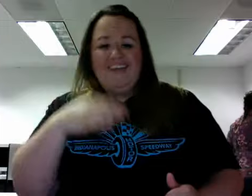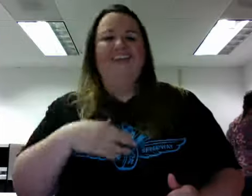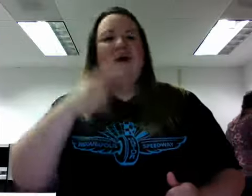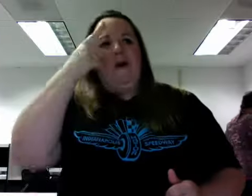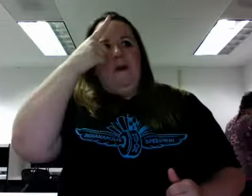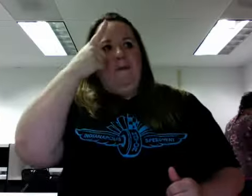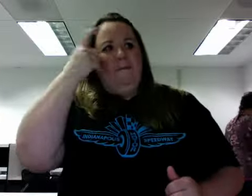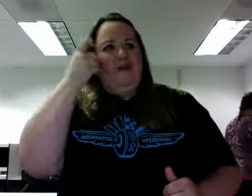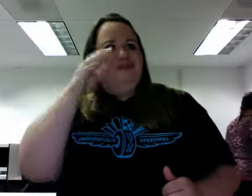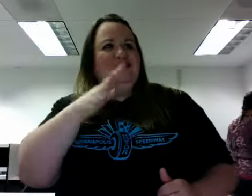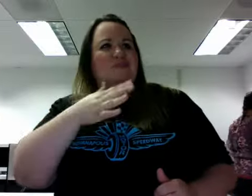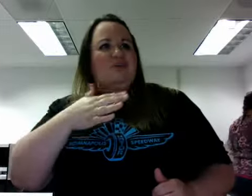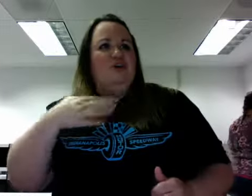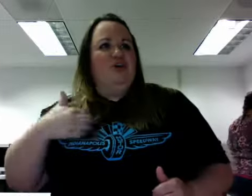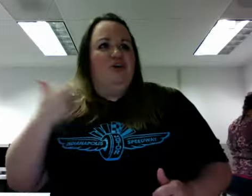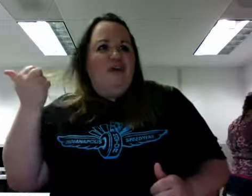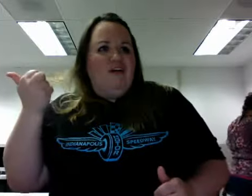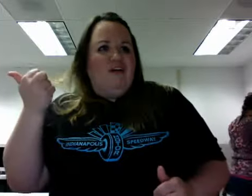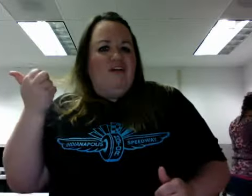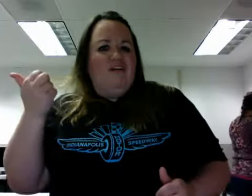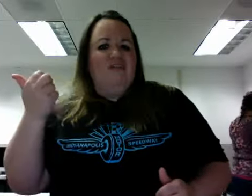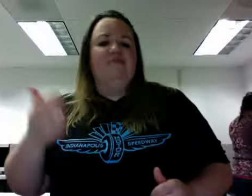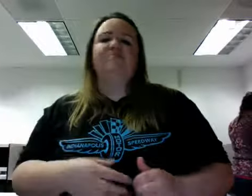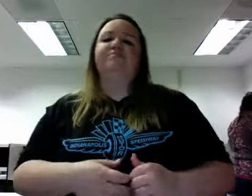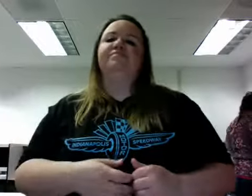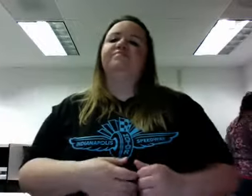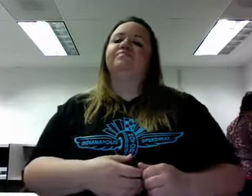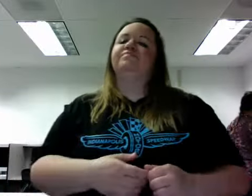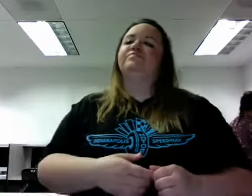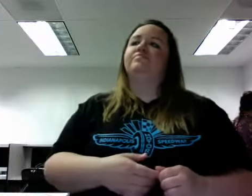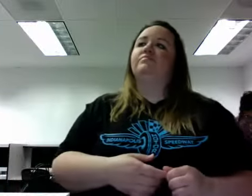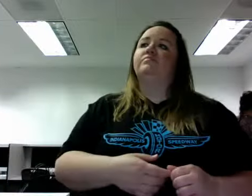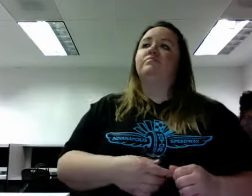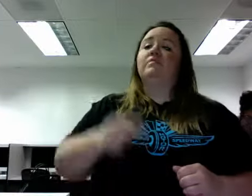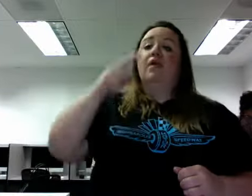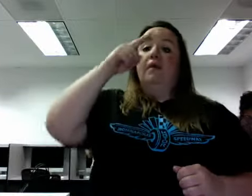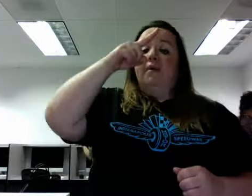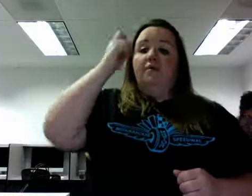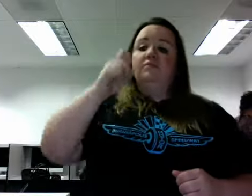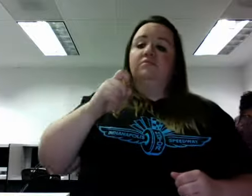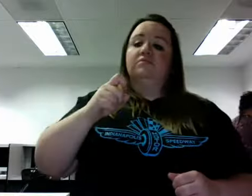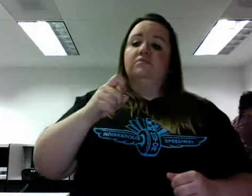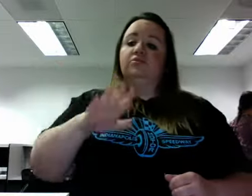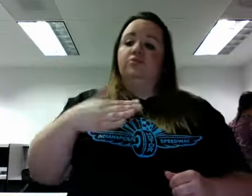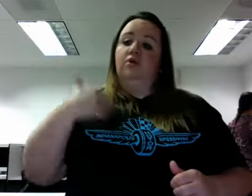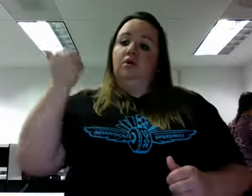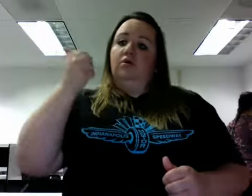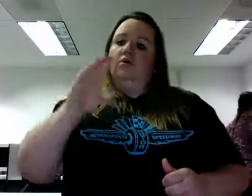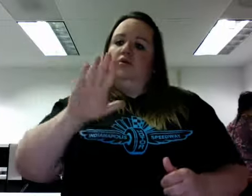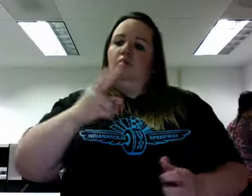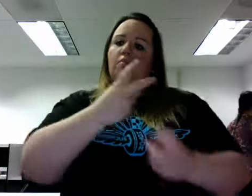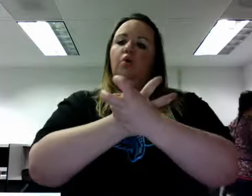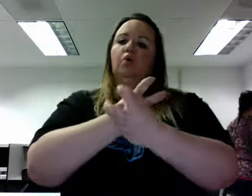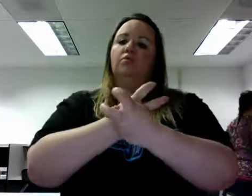but yeah, you got more than I do. Because as you're younger, your bones are separated, and then eventually, over